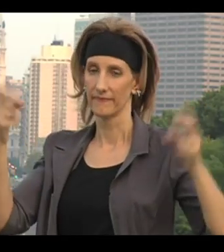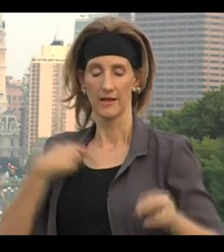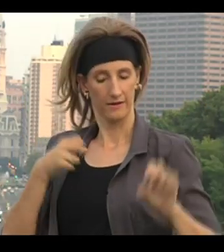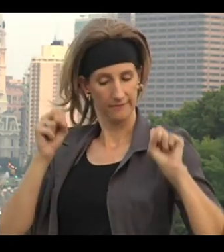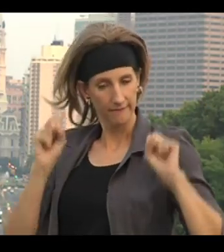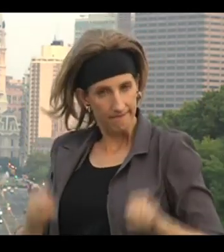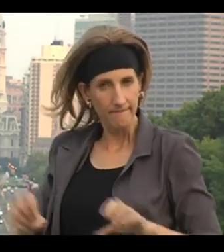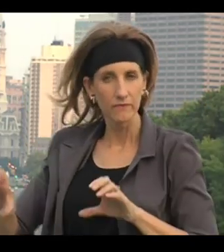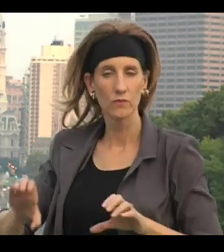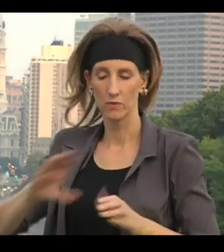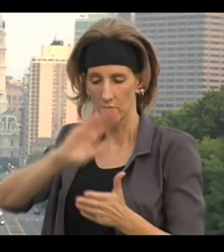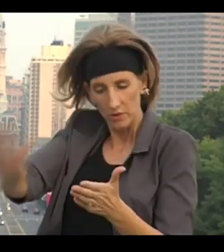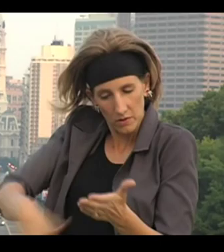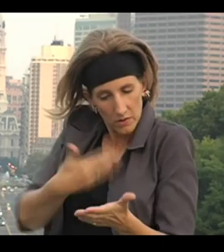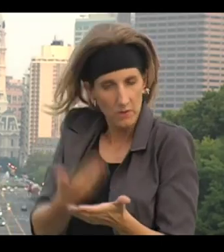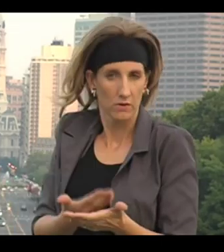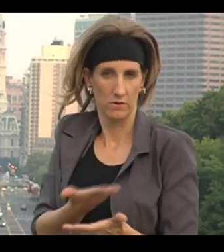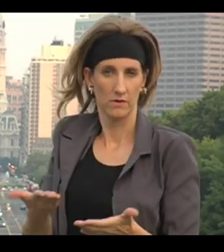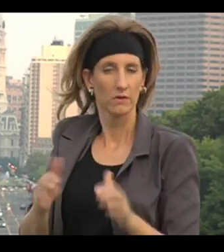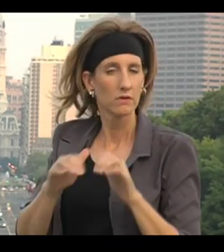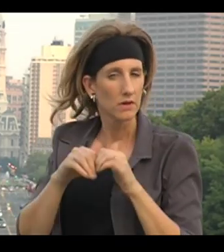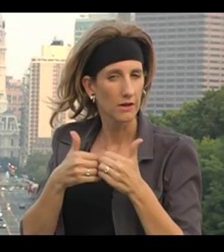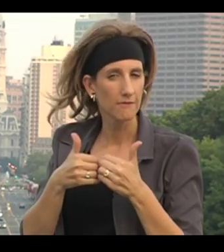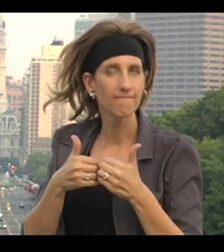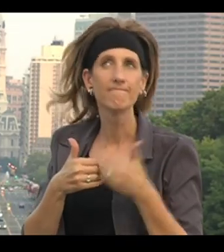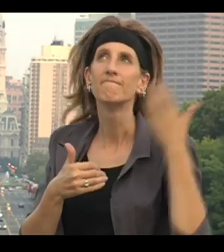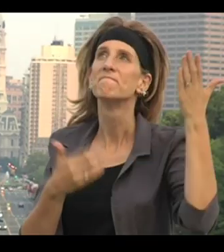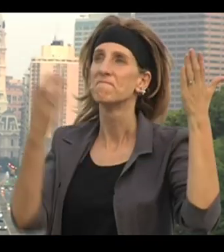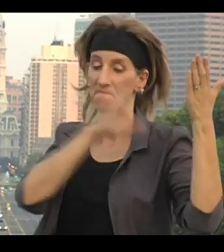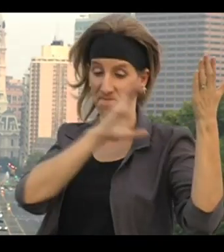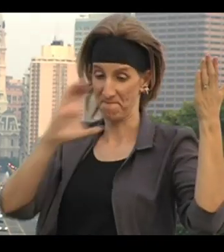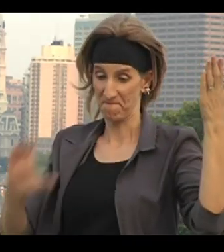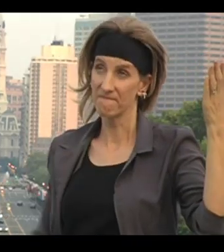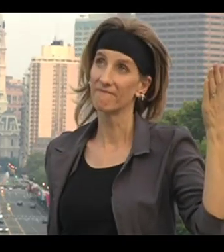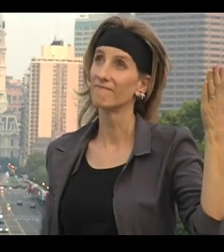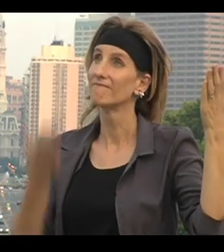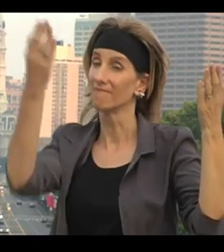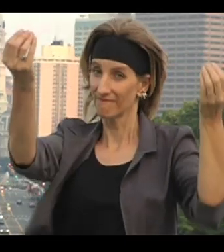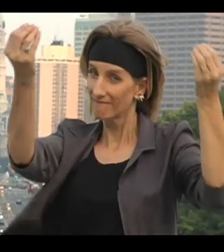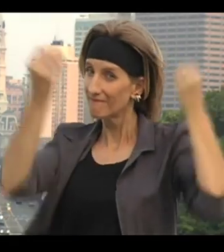I can do all things. How? Through Christ who gives me strength.